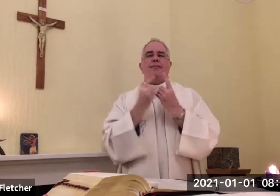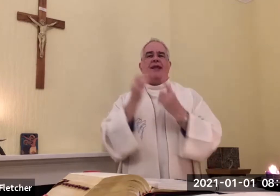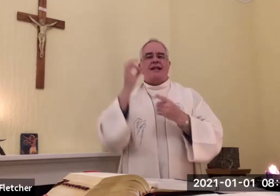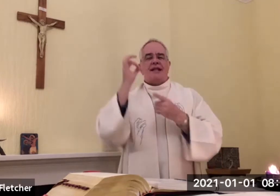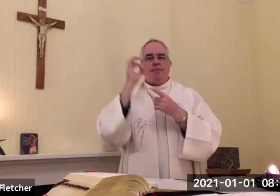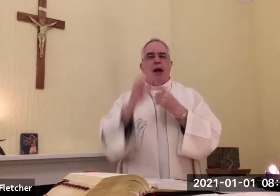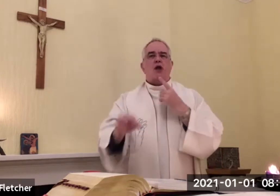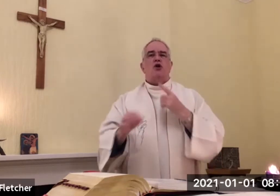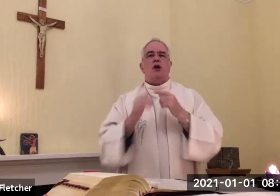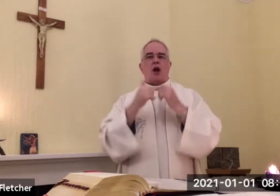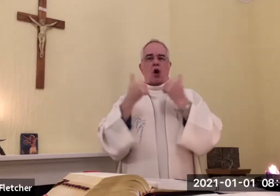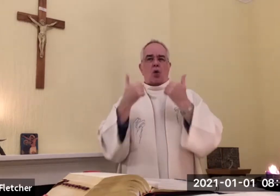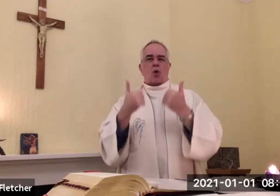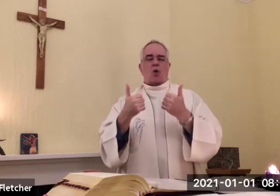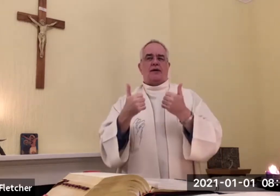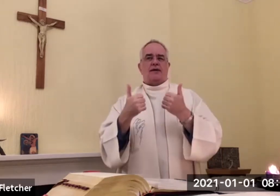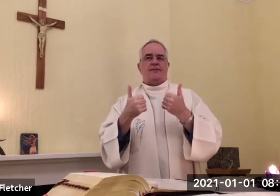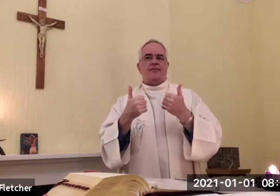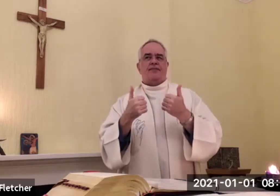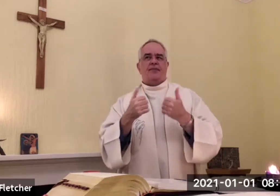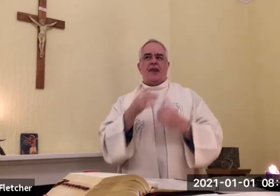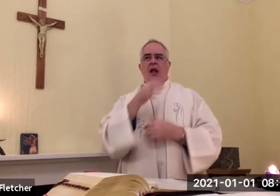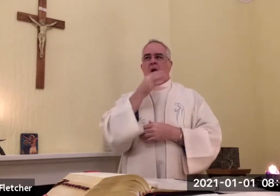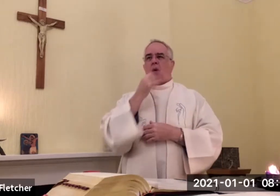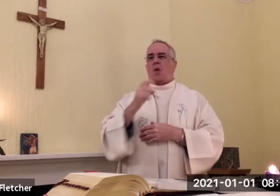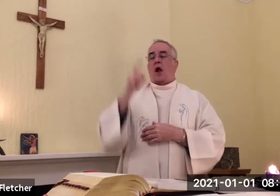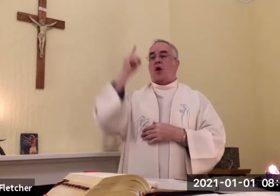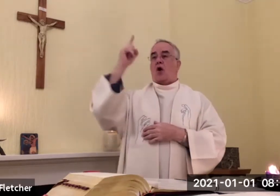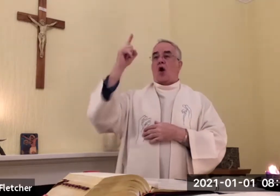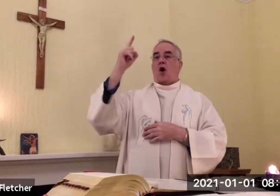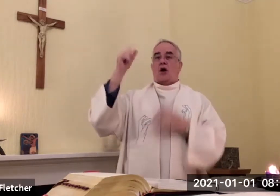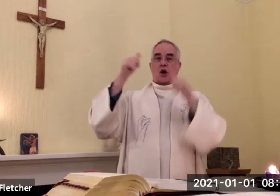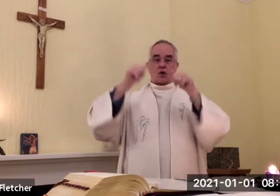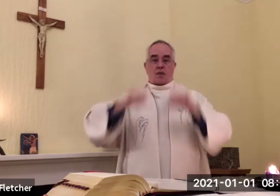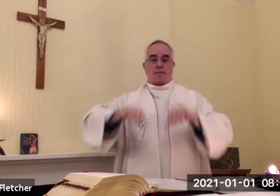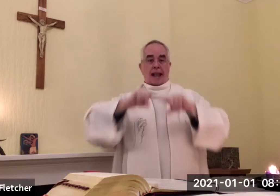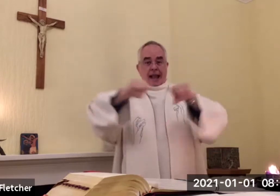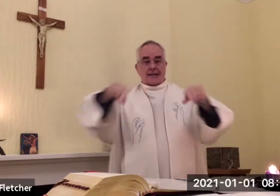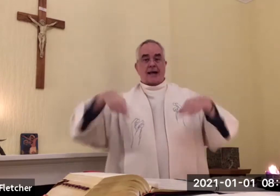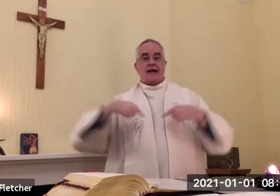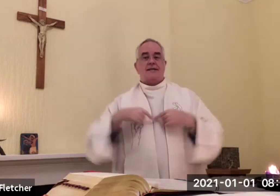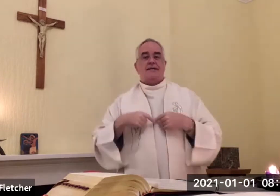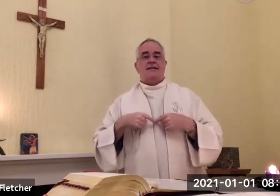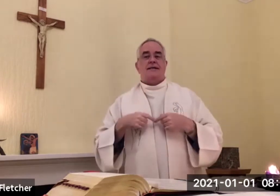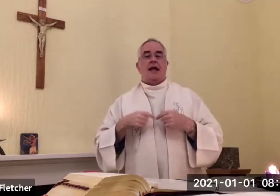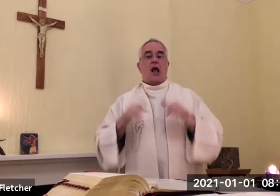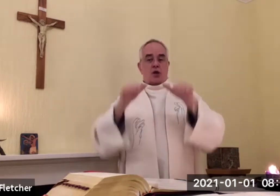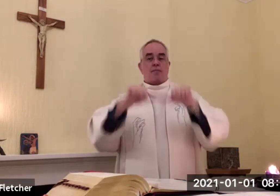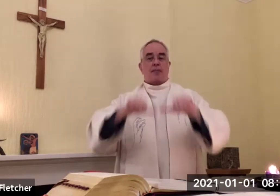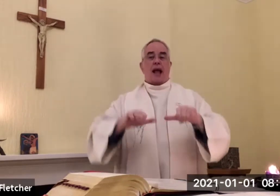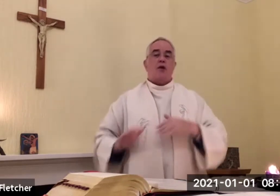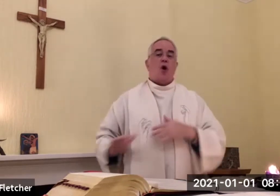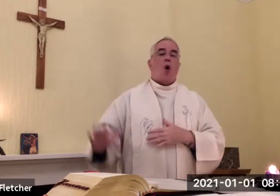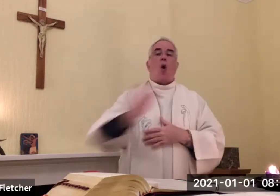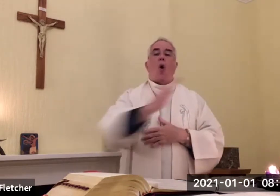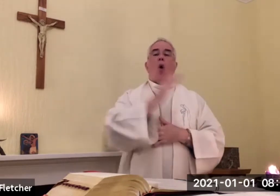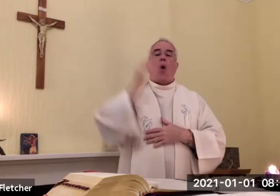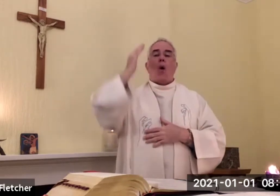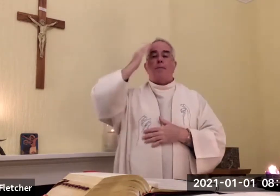something better and good. We ask God to bless us, to bless all